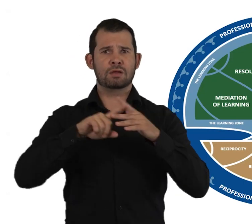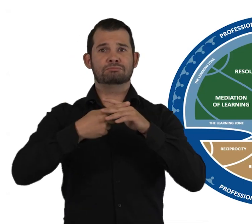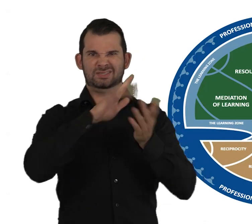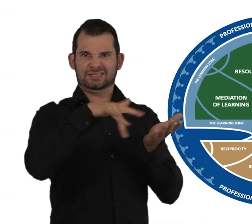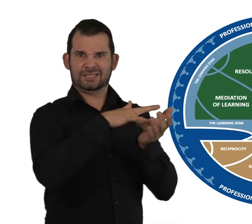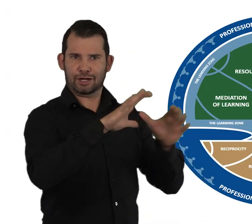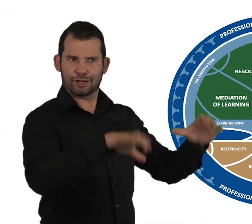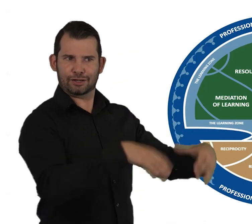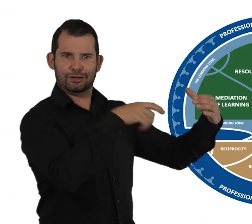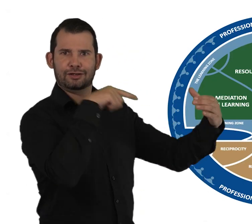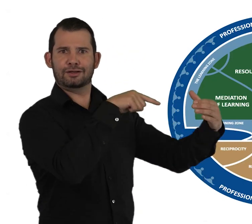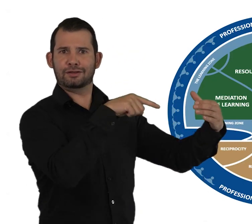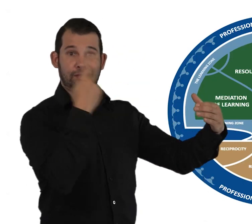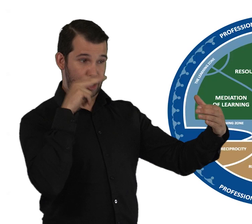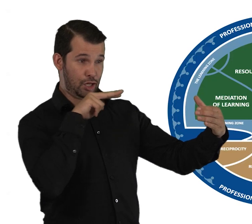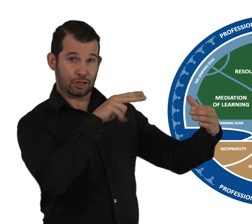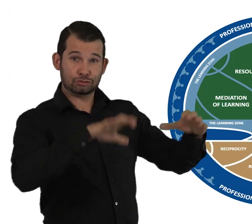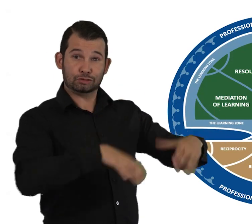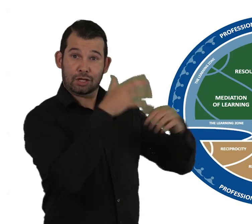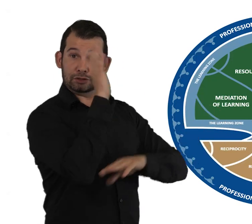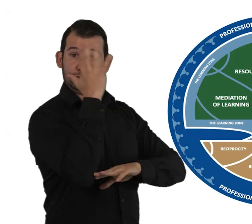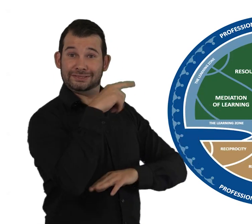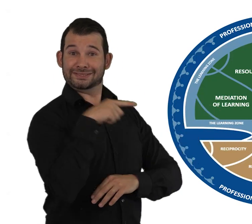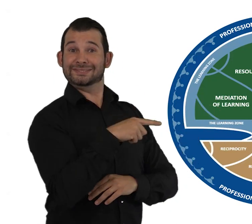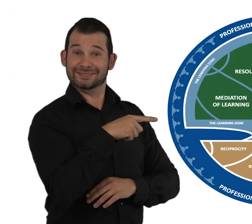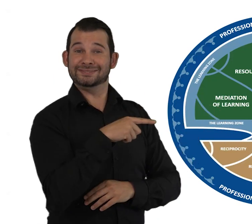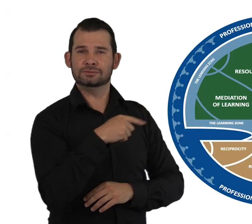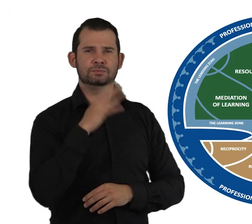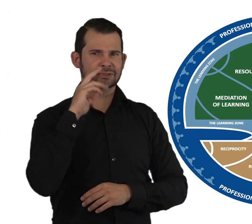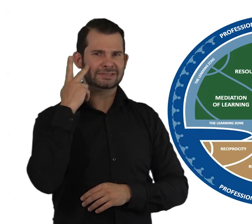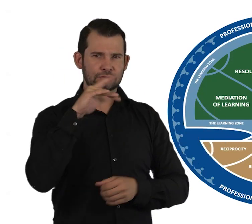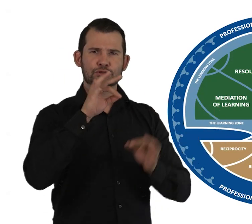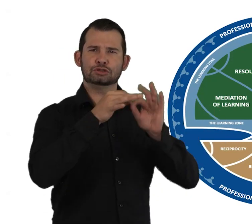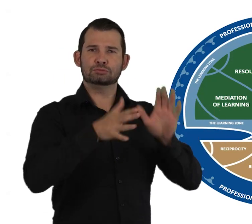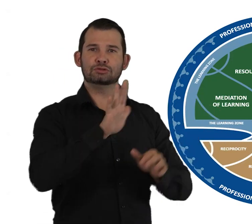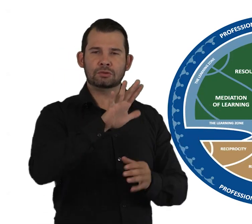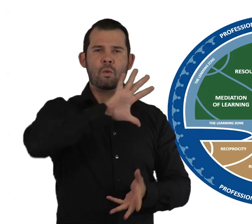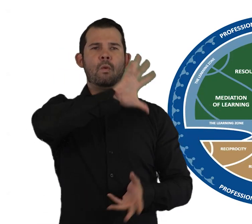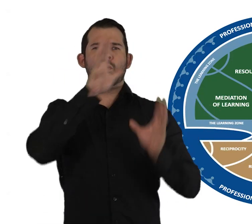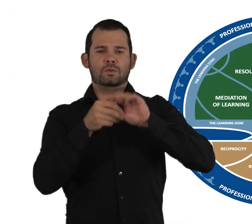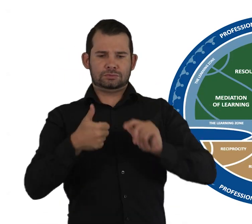center. If we look at the trunk of the tree, we see the interpreter's holistic sense of